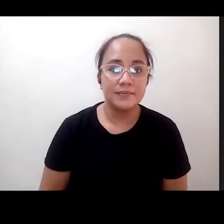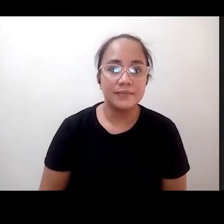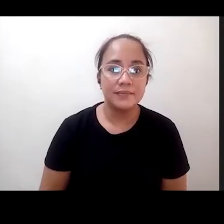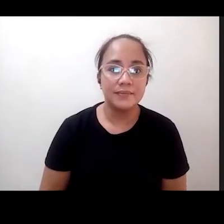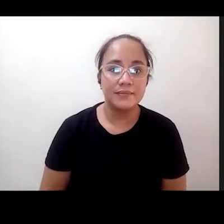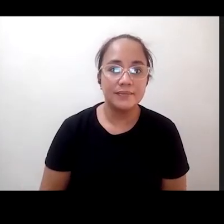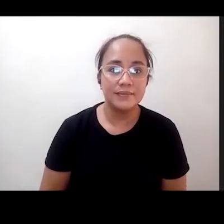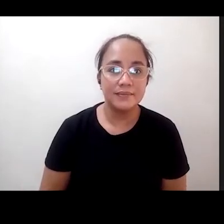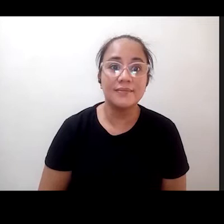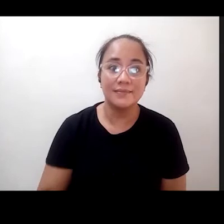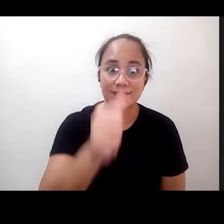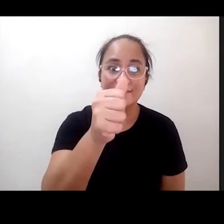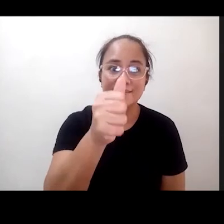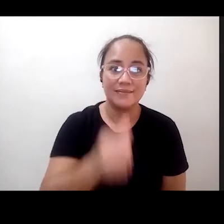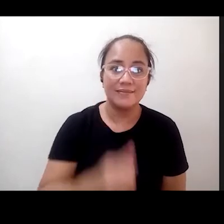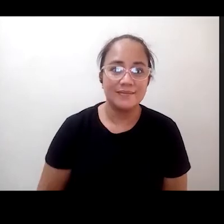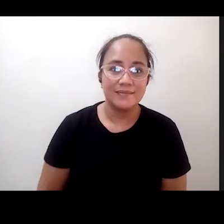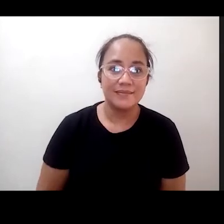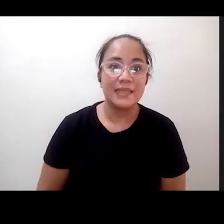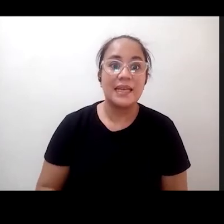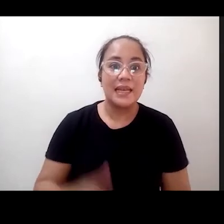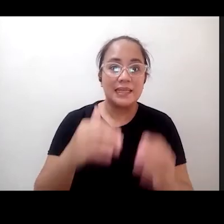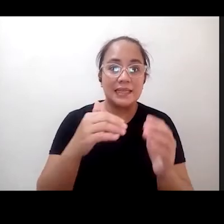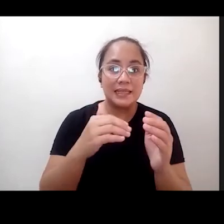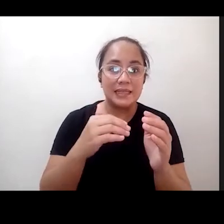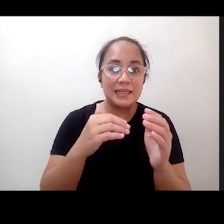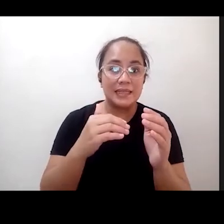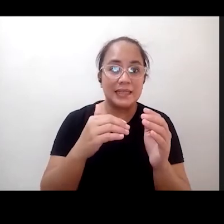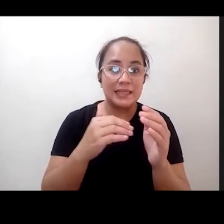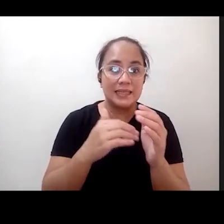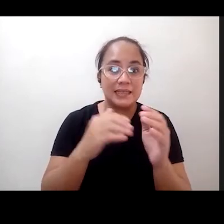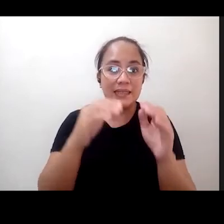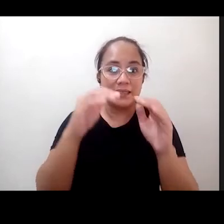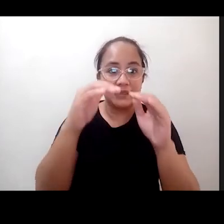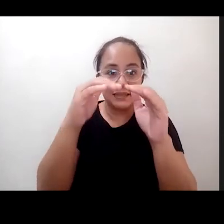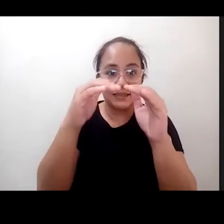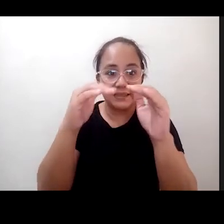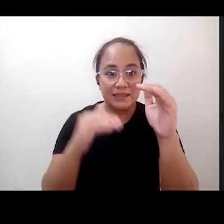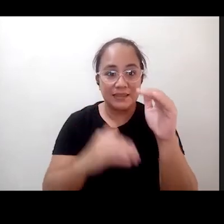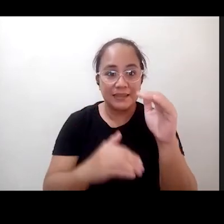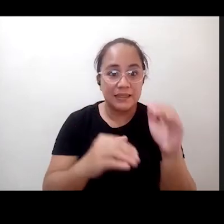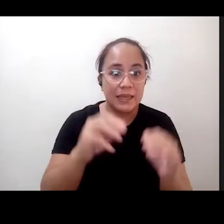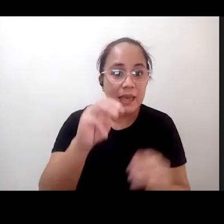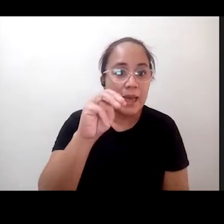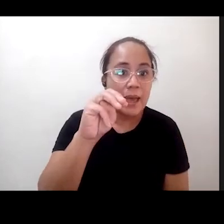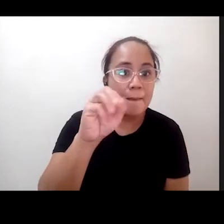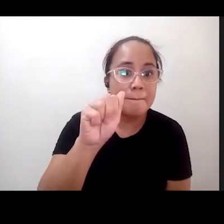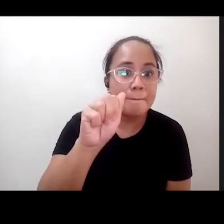Yes. And go down to manual part of have is omitted.